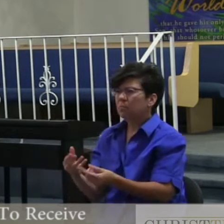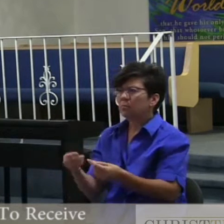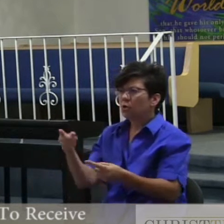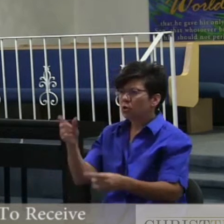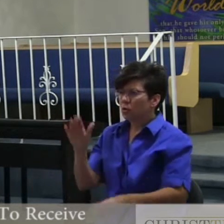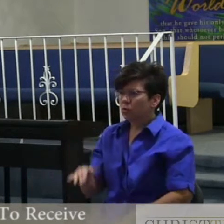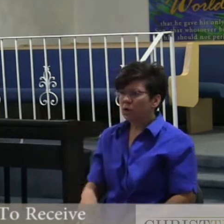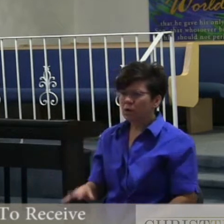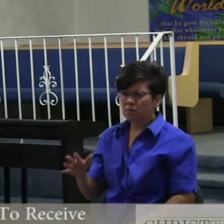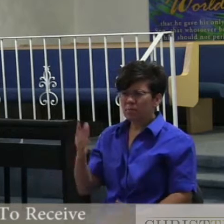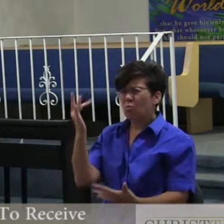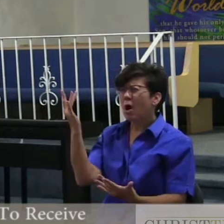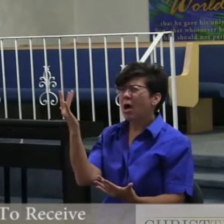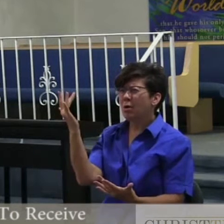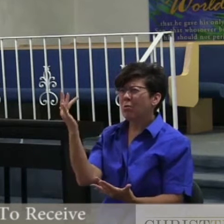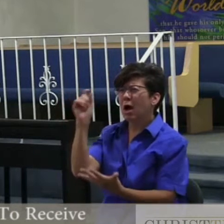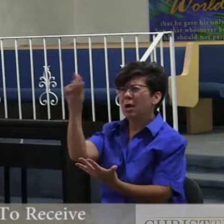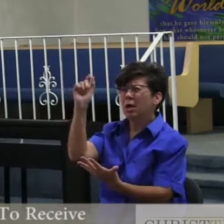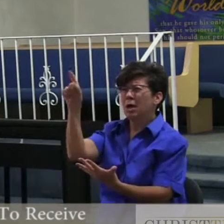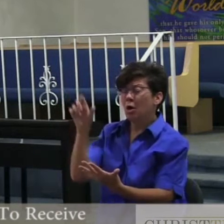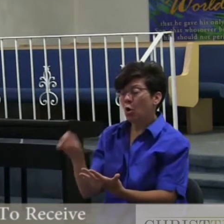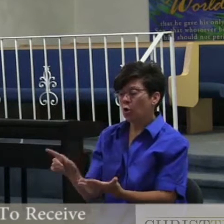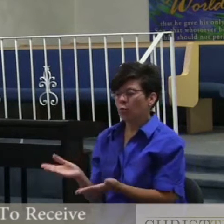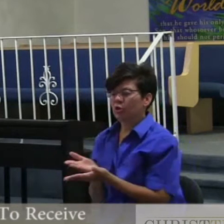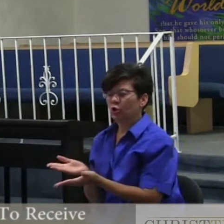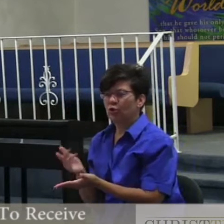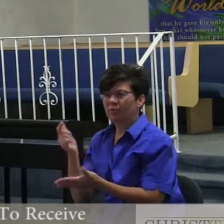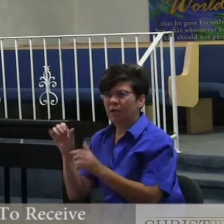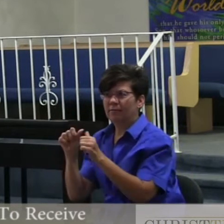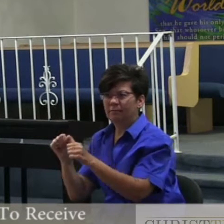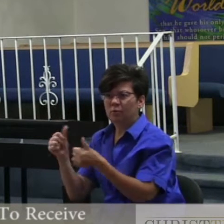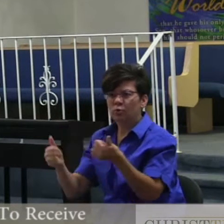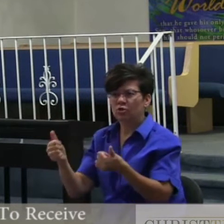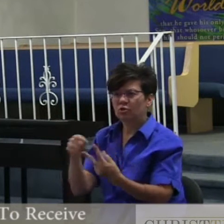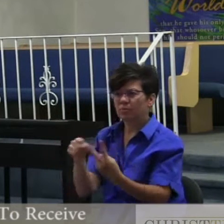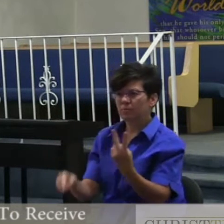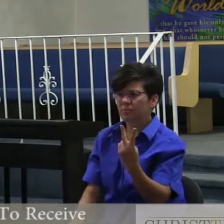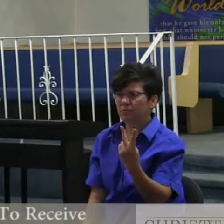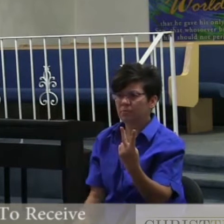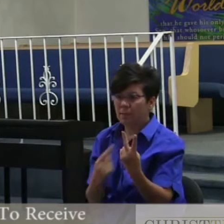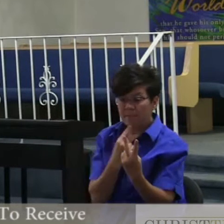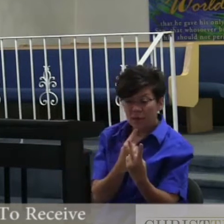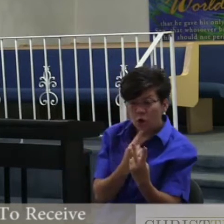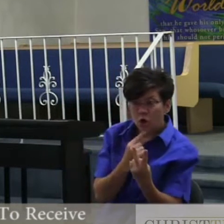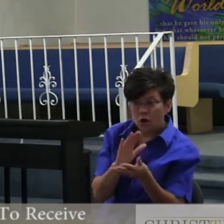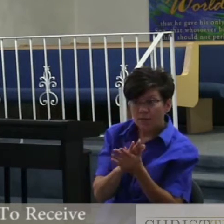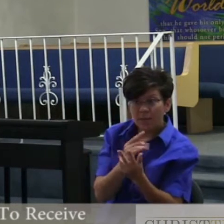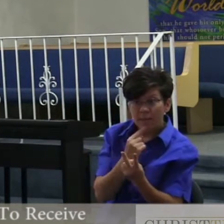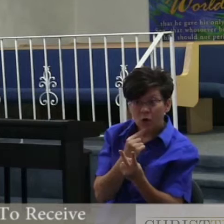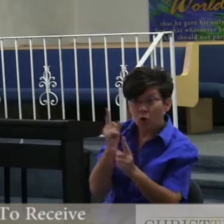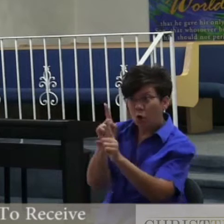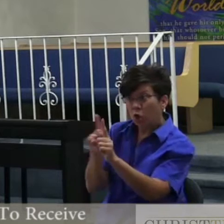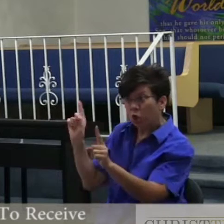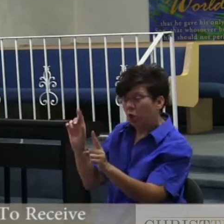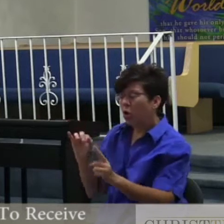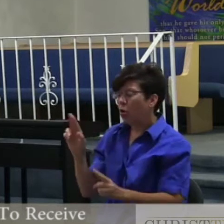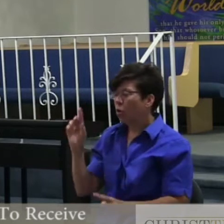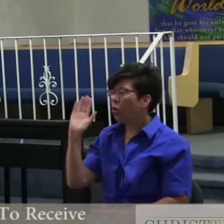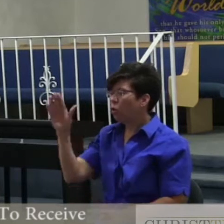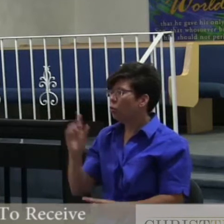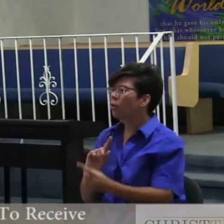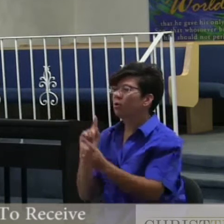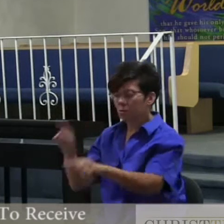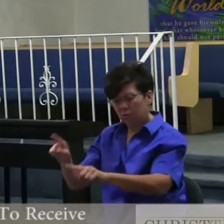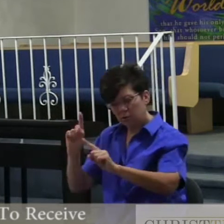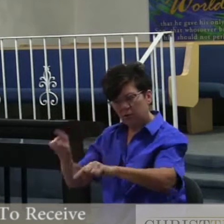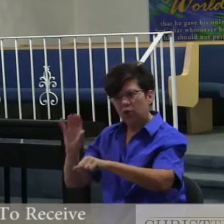say, why, God? And you're going to become bitter. You either going to walk away from God, or you're going to come to